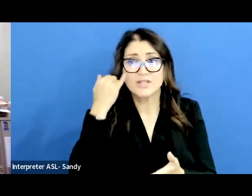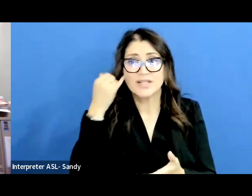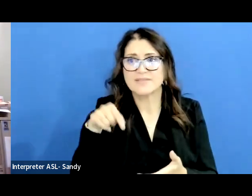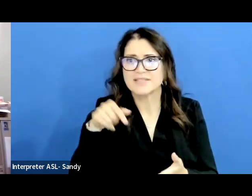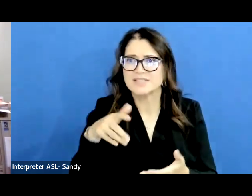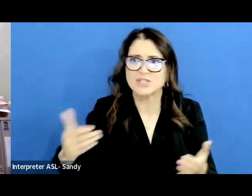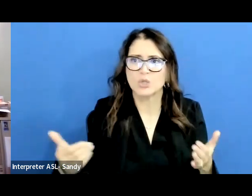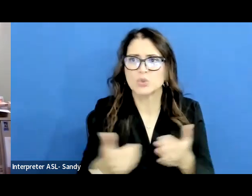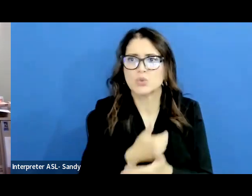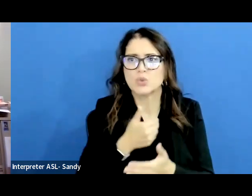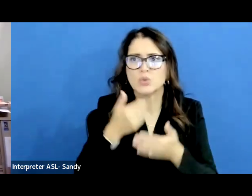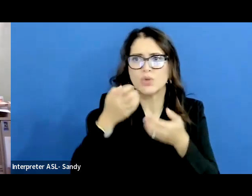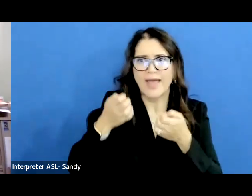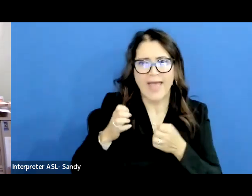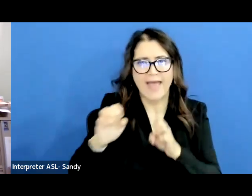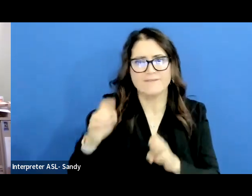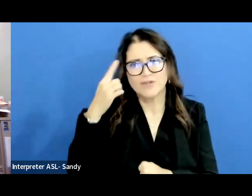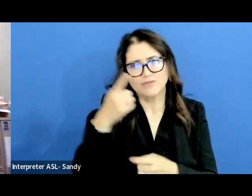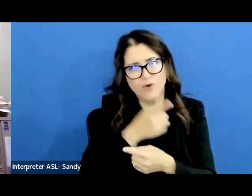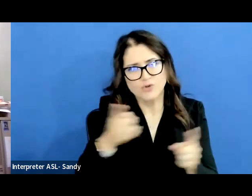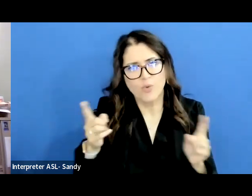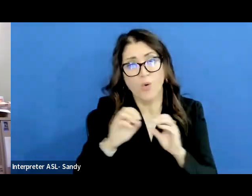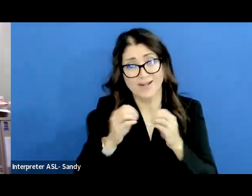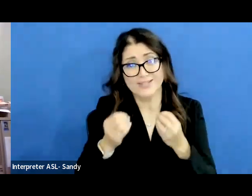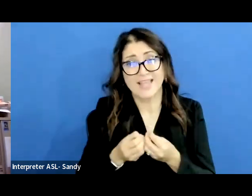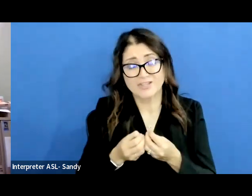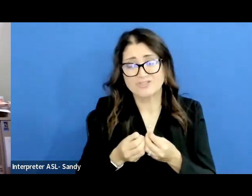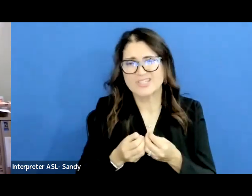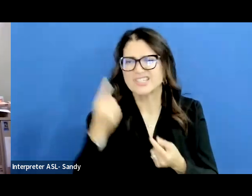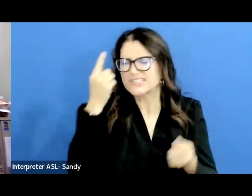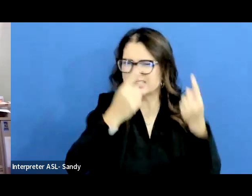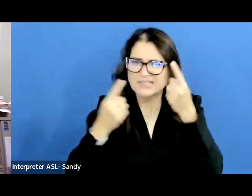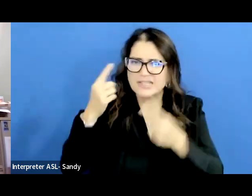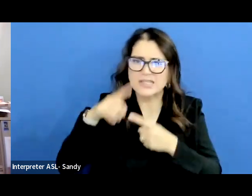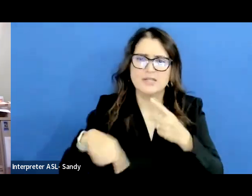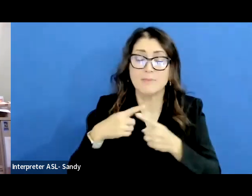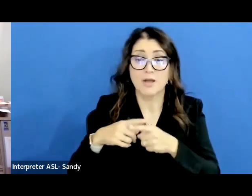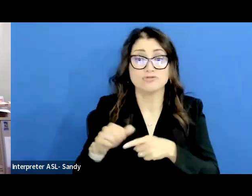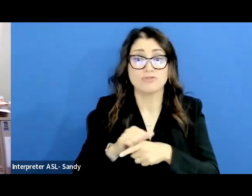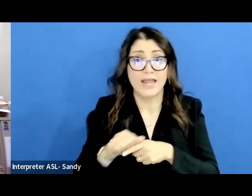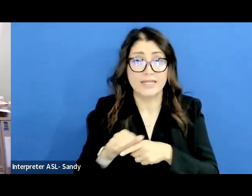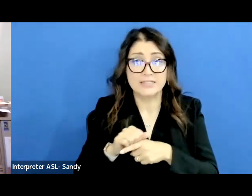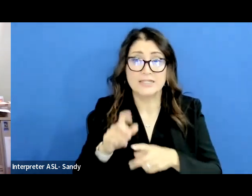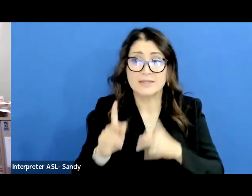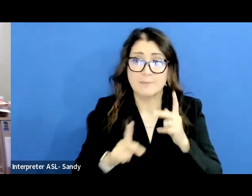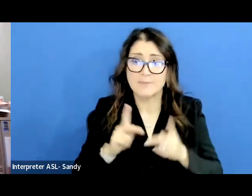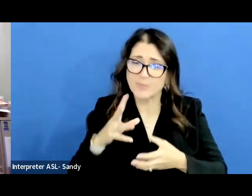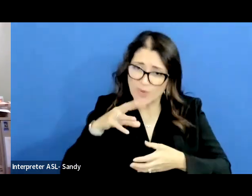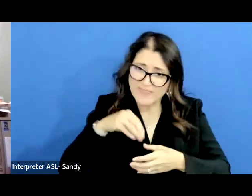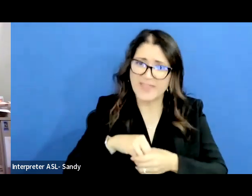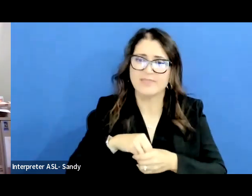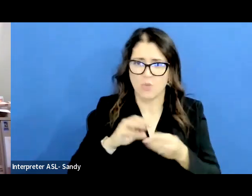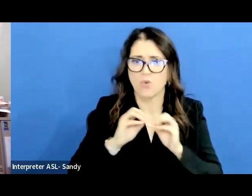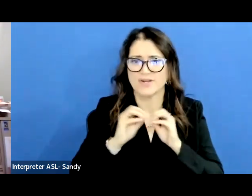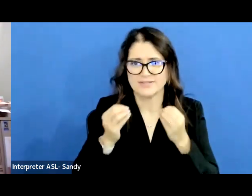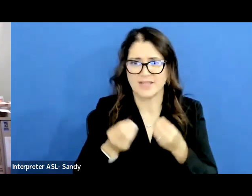new effort for your organization is thinking about training people in your organization and